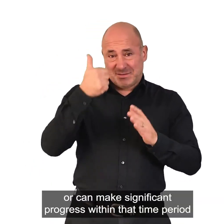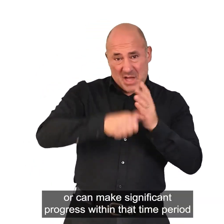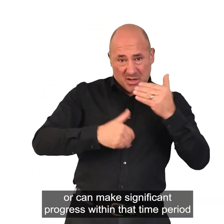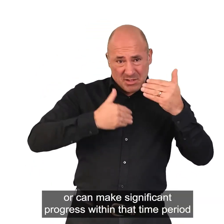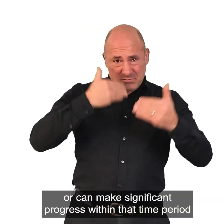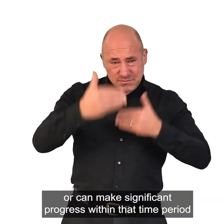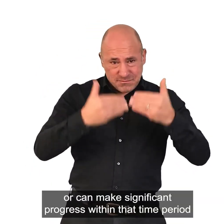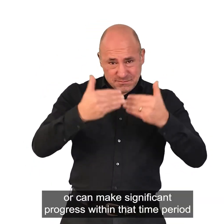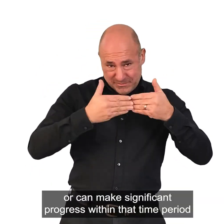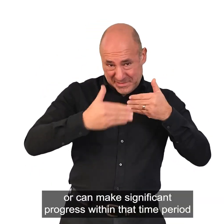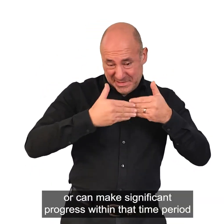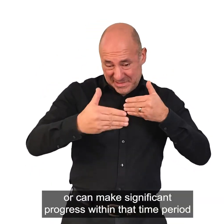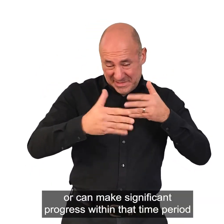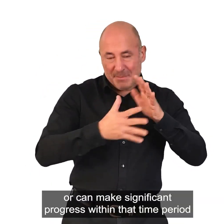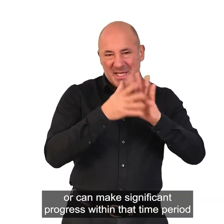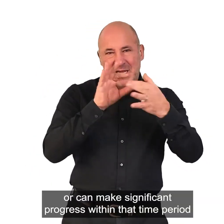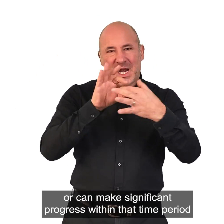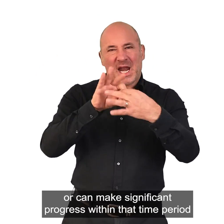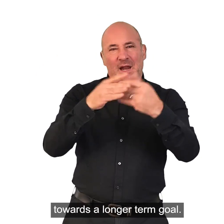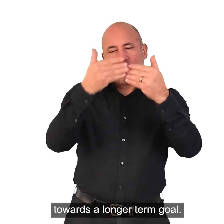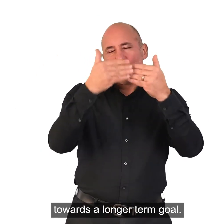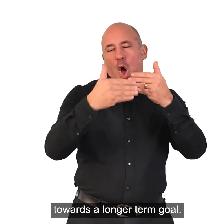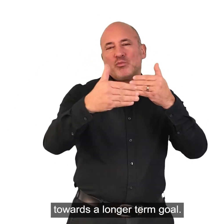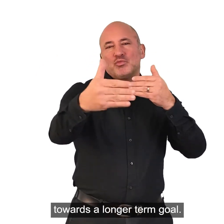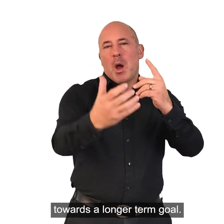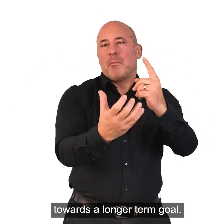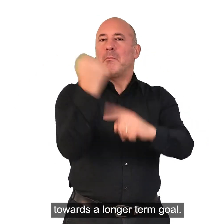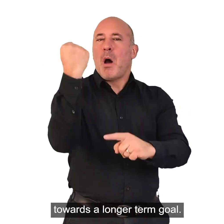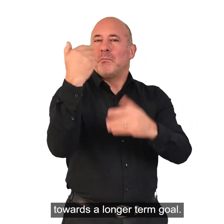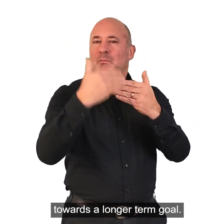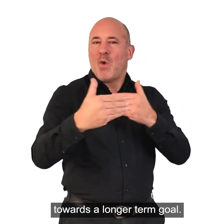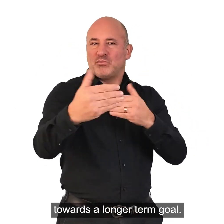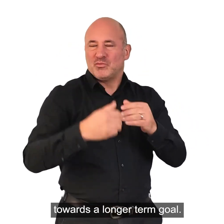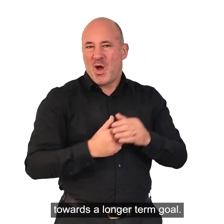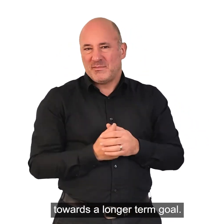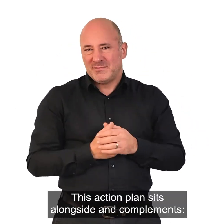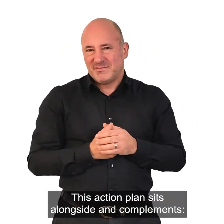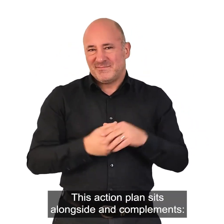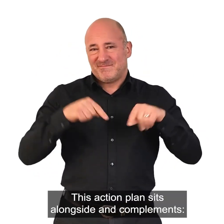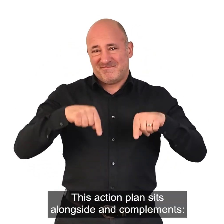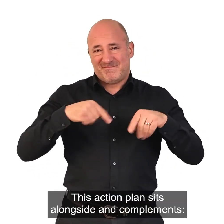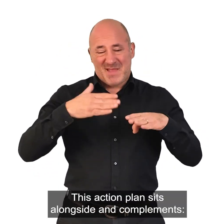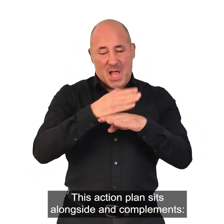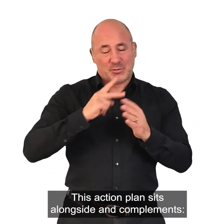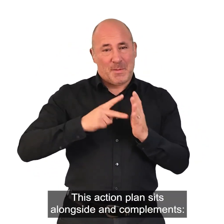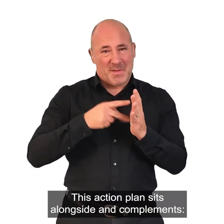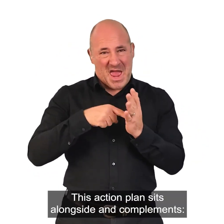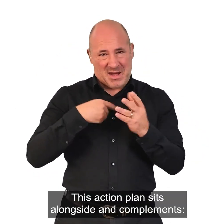or can make significant progress within that time period towards a longer-term goal. This Action Plan